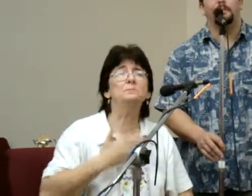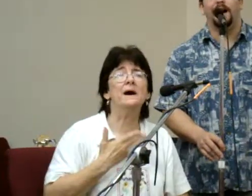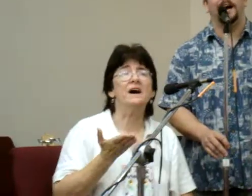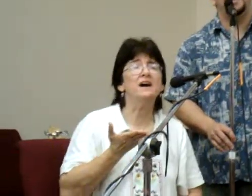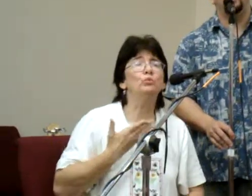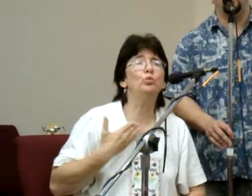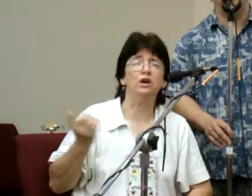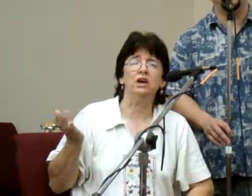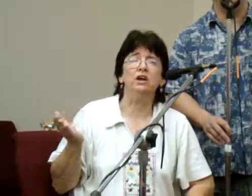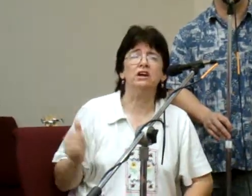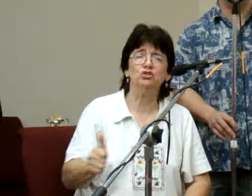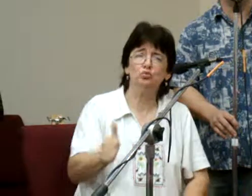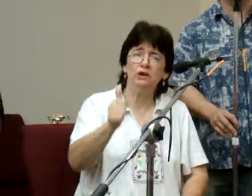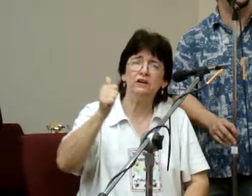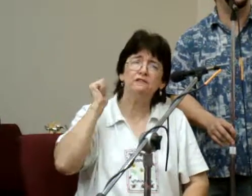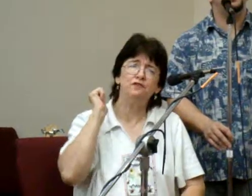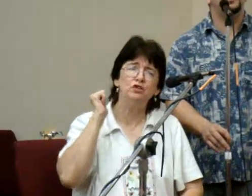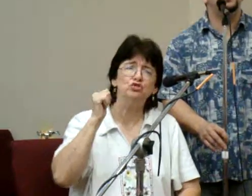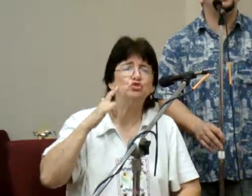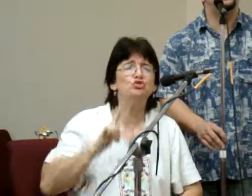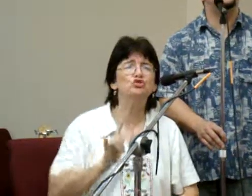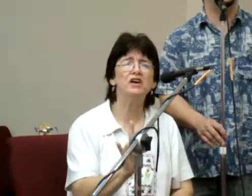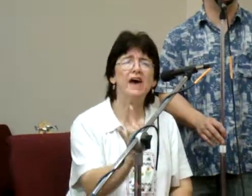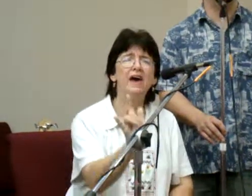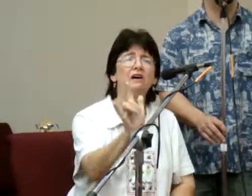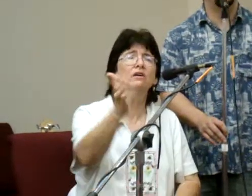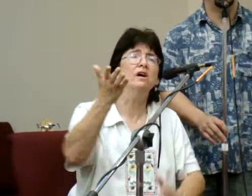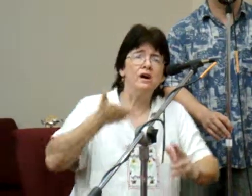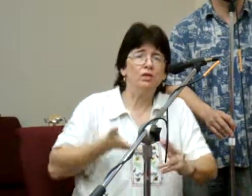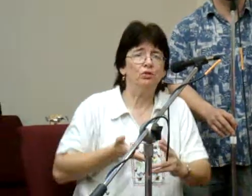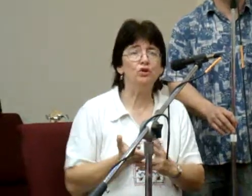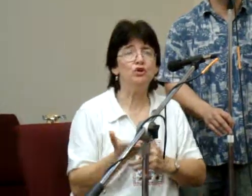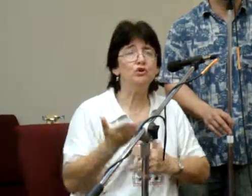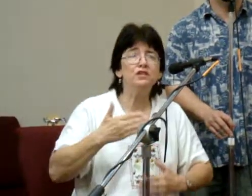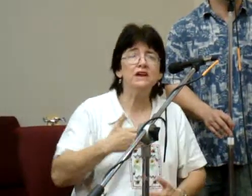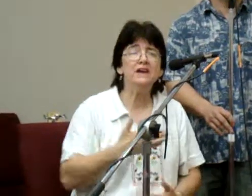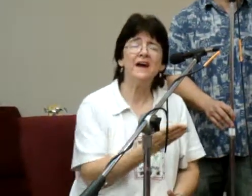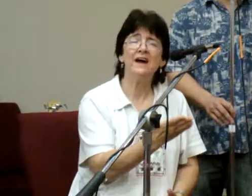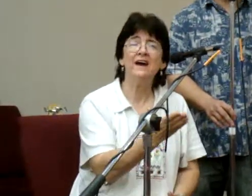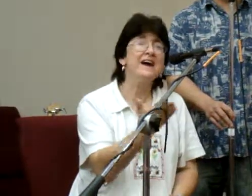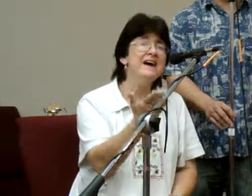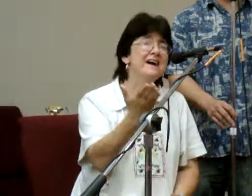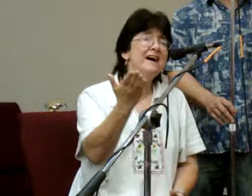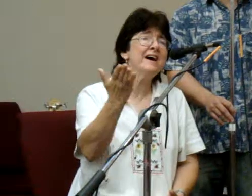Will my wings refuse to sail through the